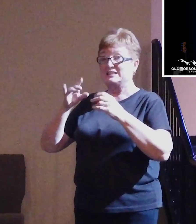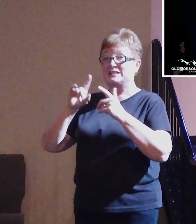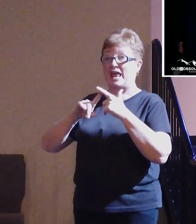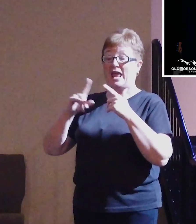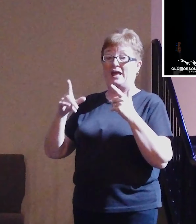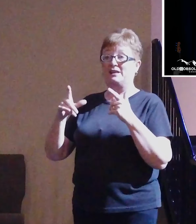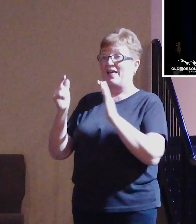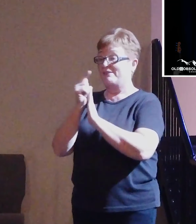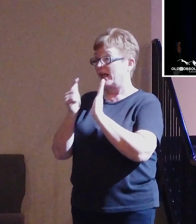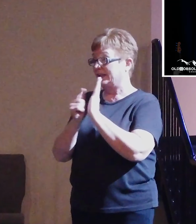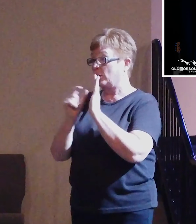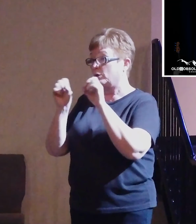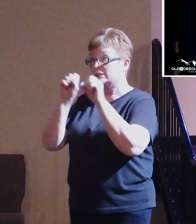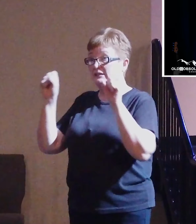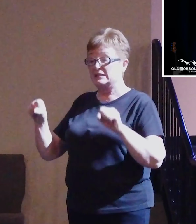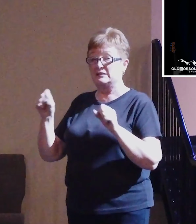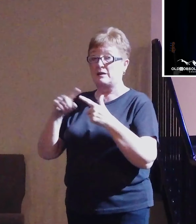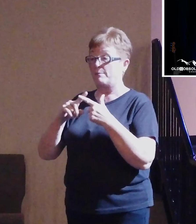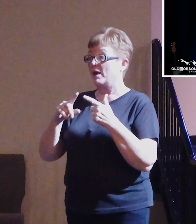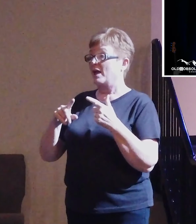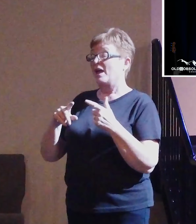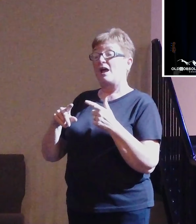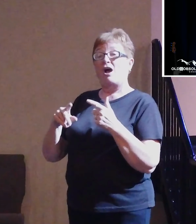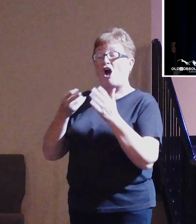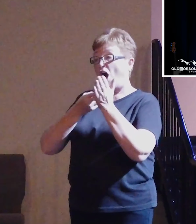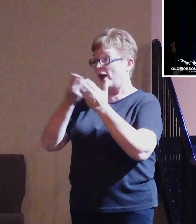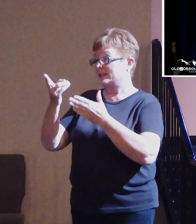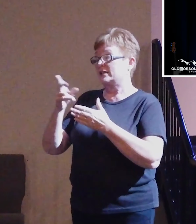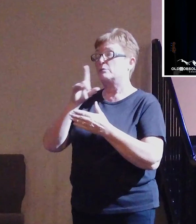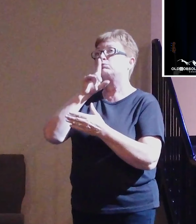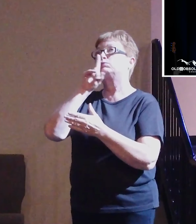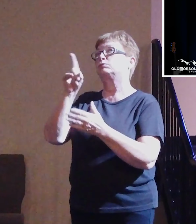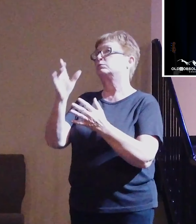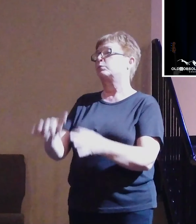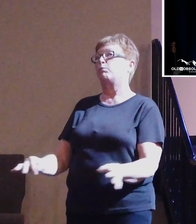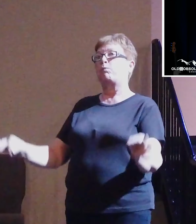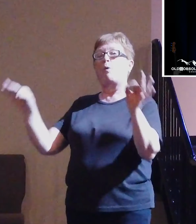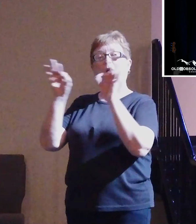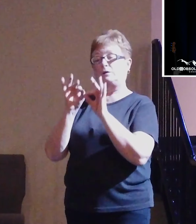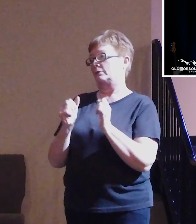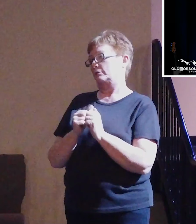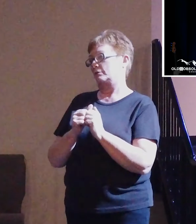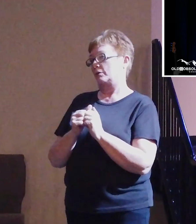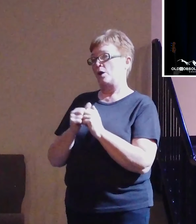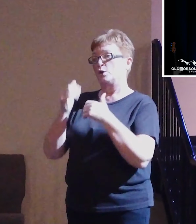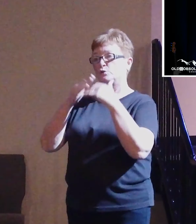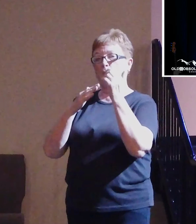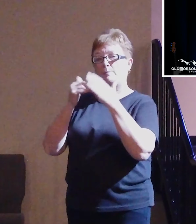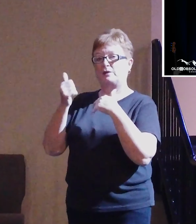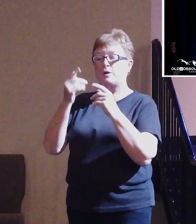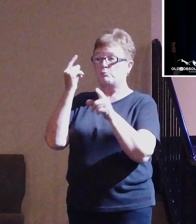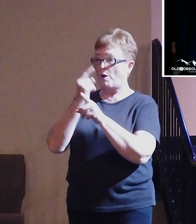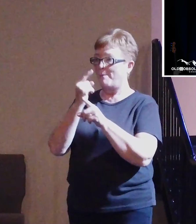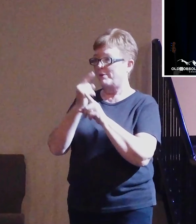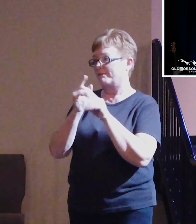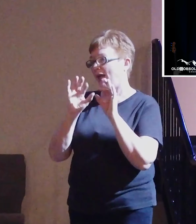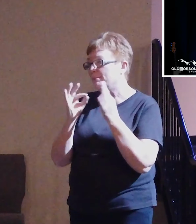that surround us. Honesty is a vital component to building a properly functioning family,